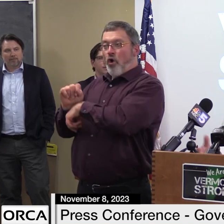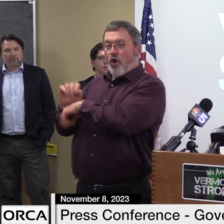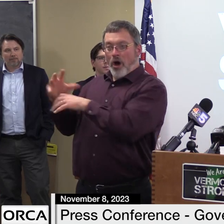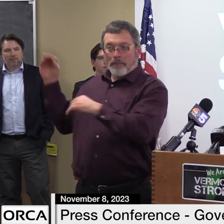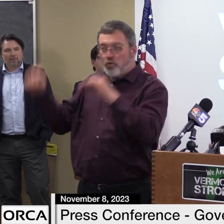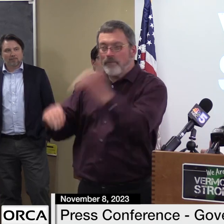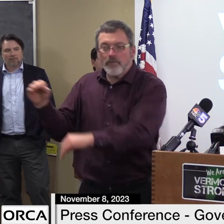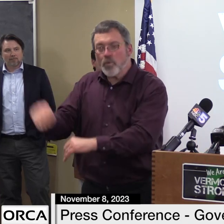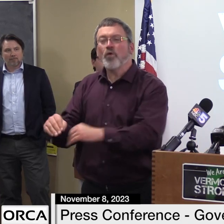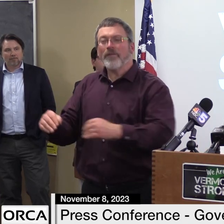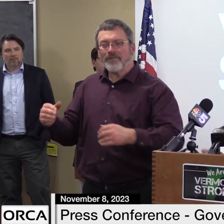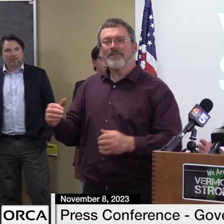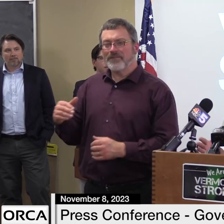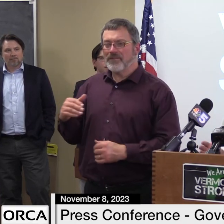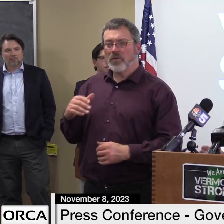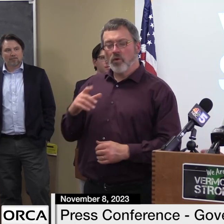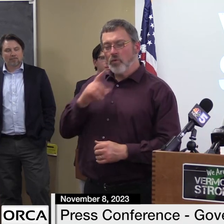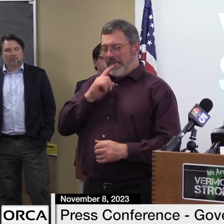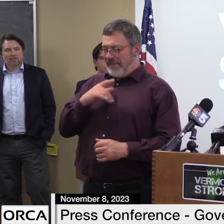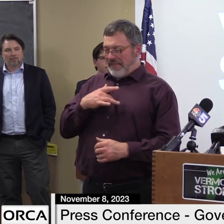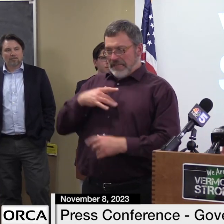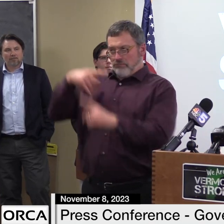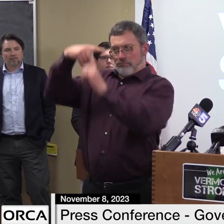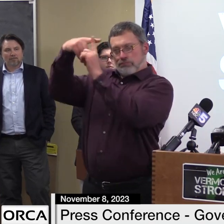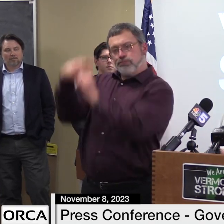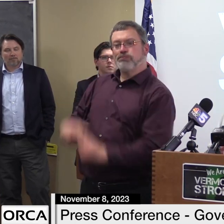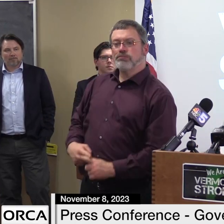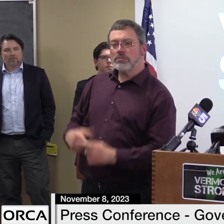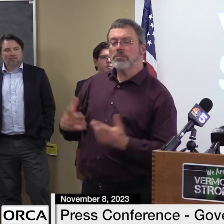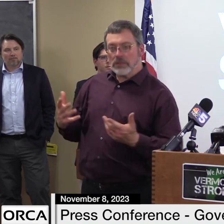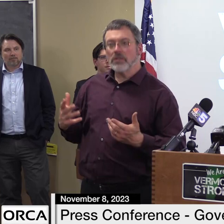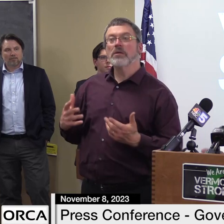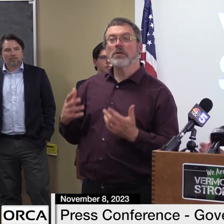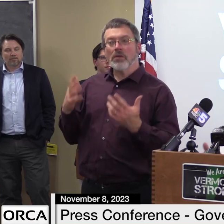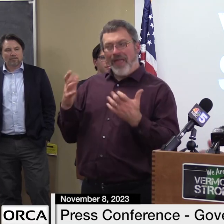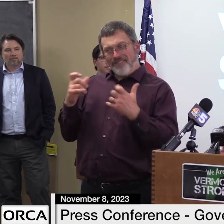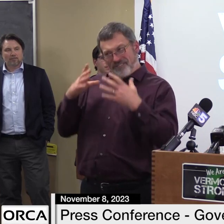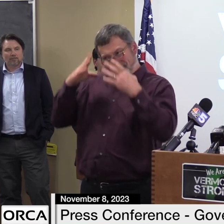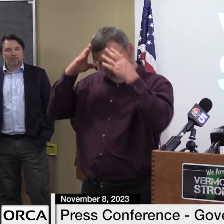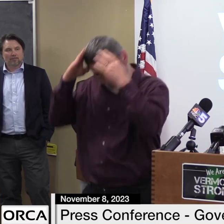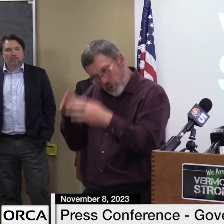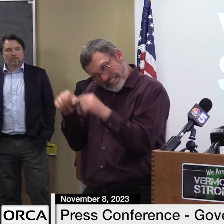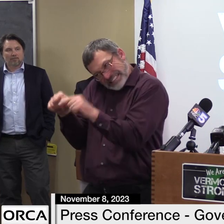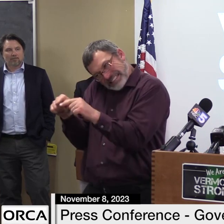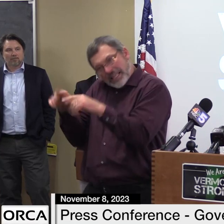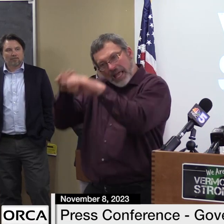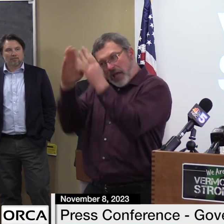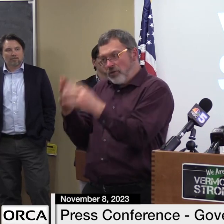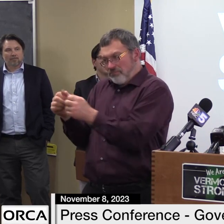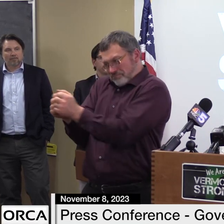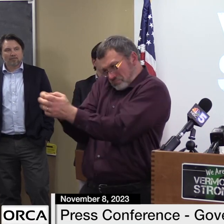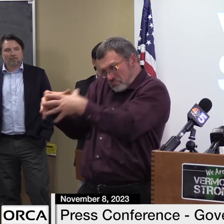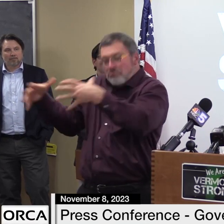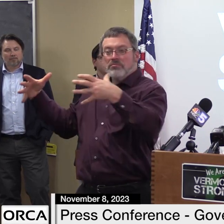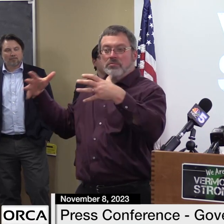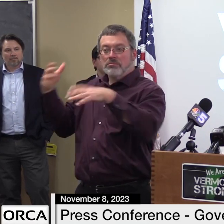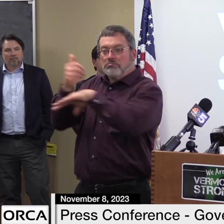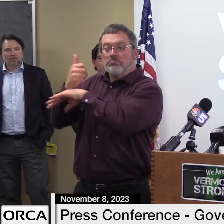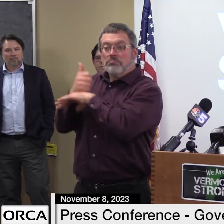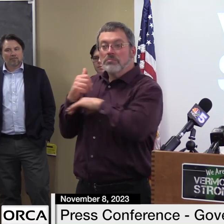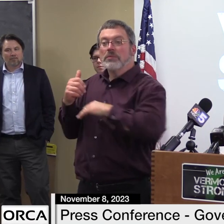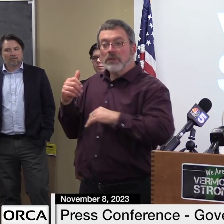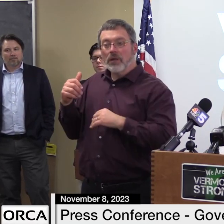think it's all positive. If we focus on housing in general, I think it'll help the homeless population as well in many different